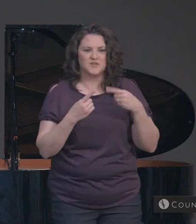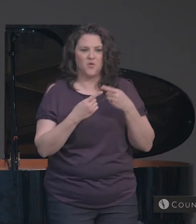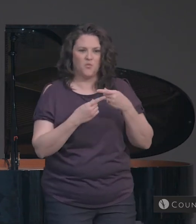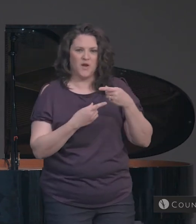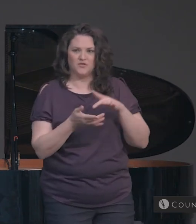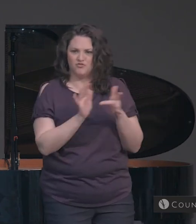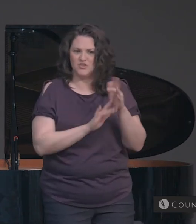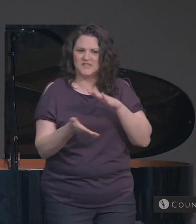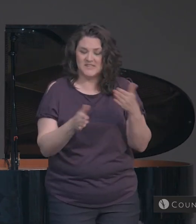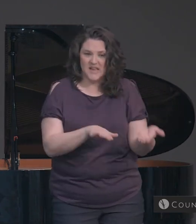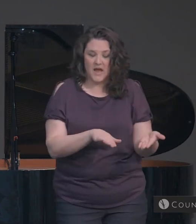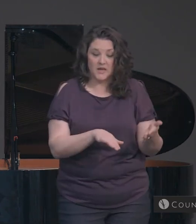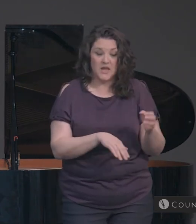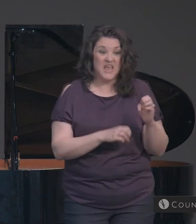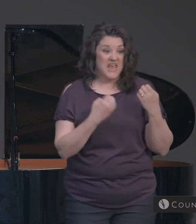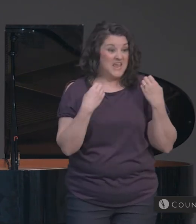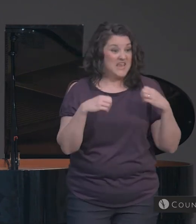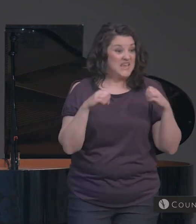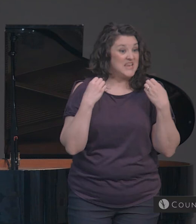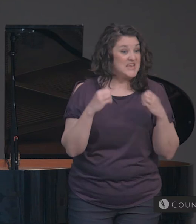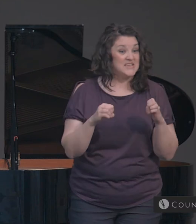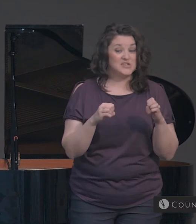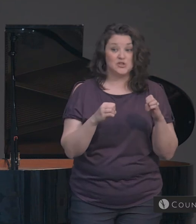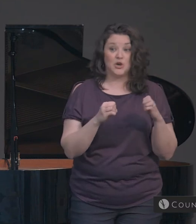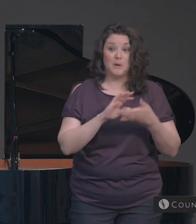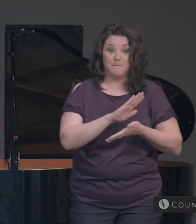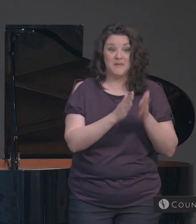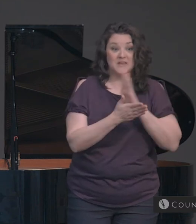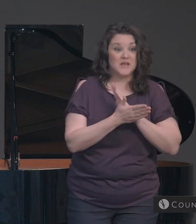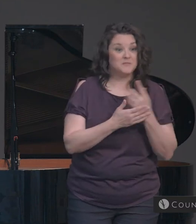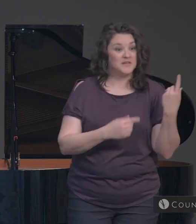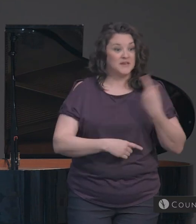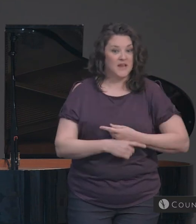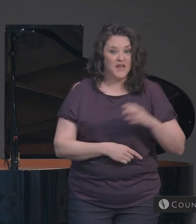Easter has become a day when we hunt for Easter eggs